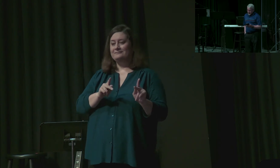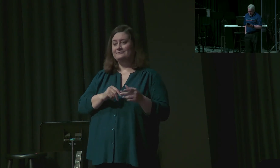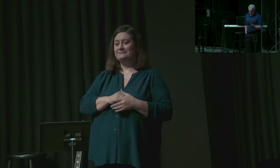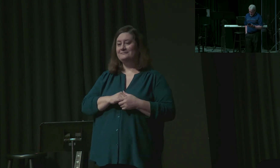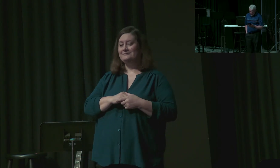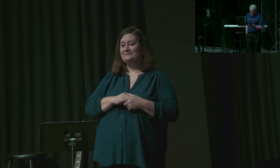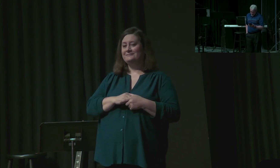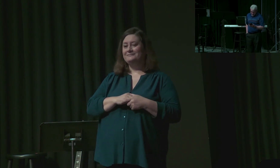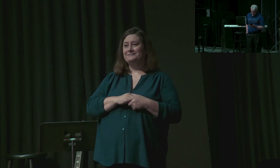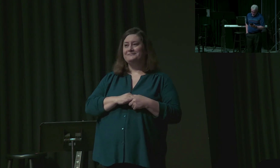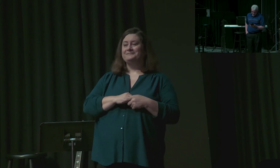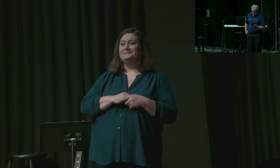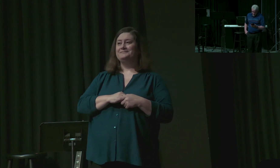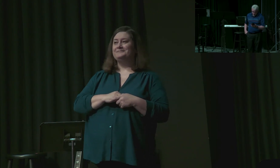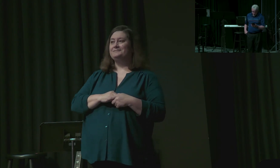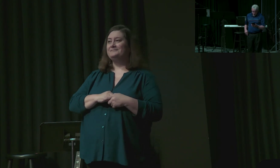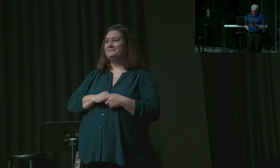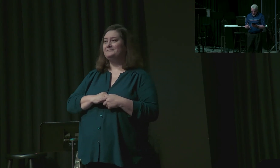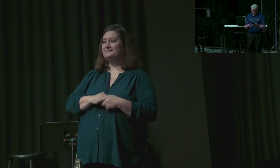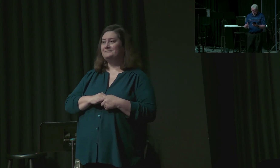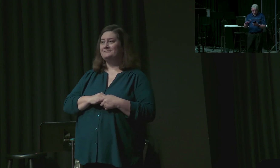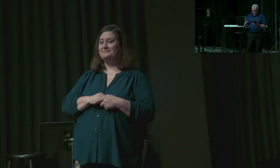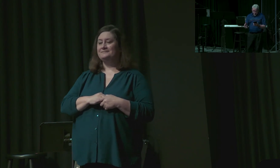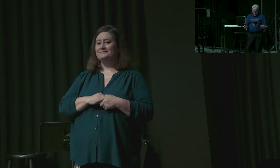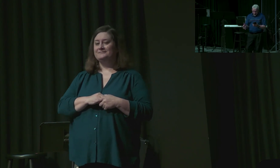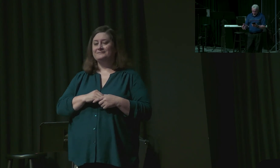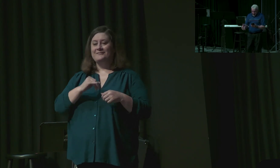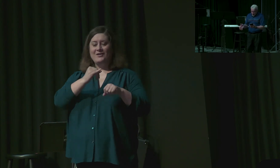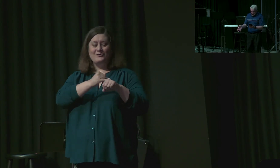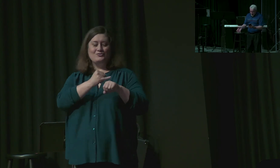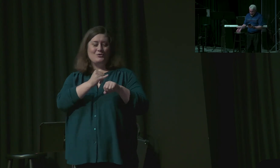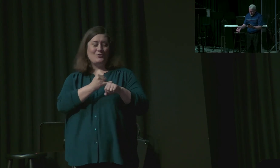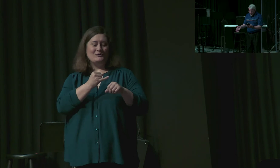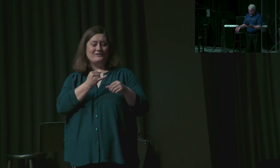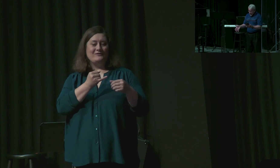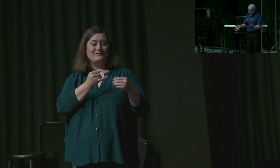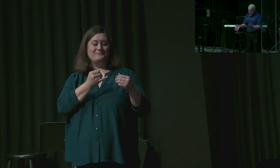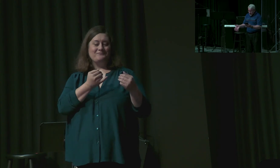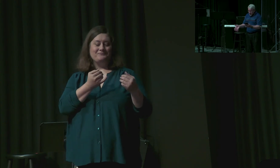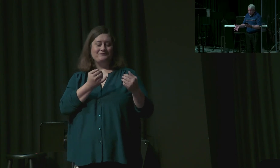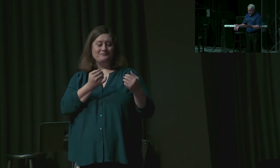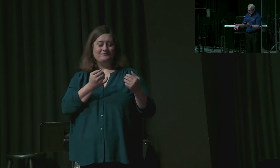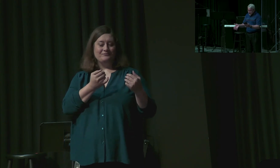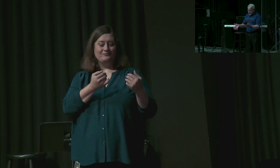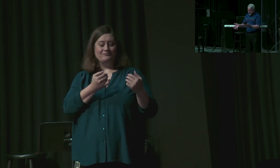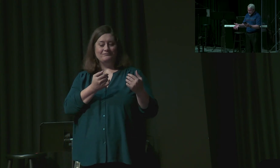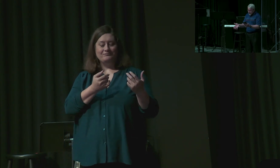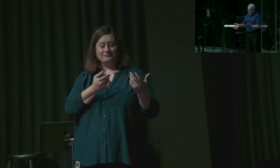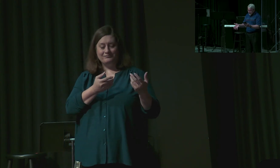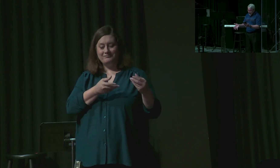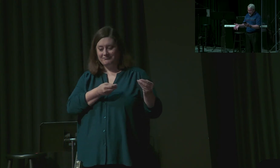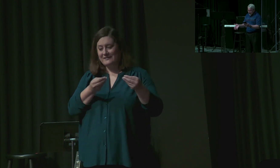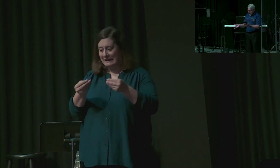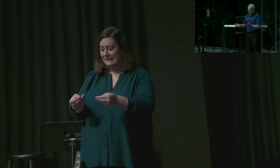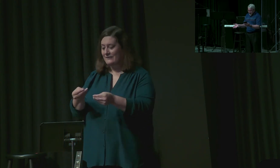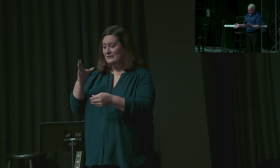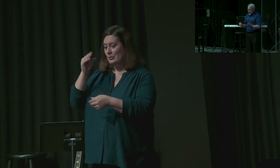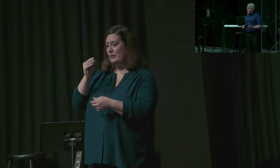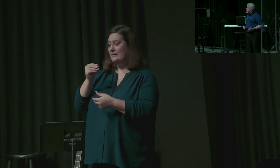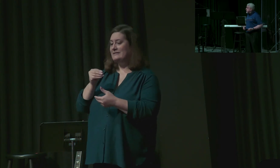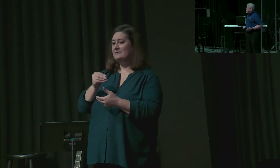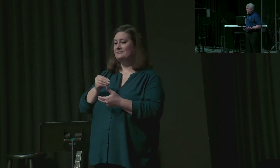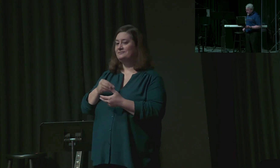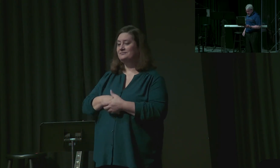your sons. Joseph sets the boys down and bows to the earth, acknowledging the purposes of God in